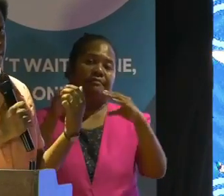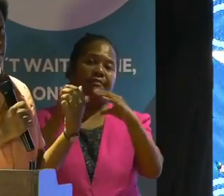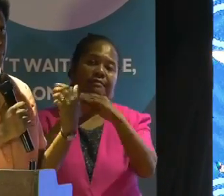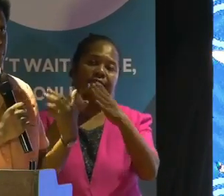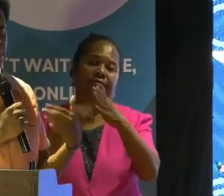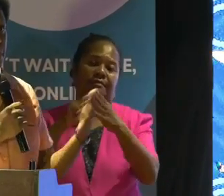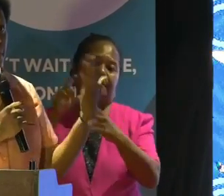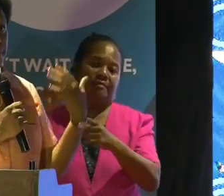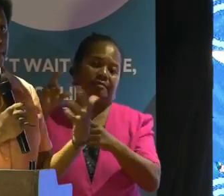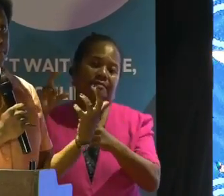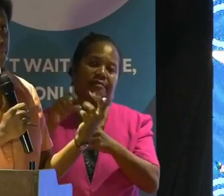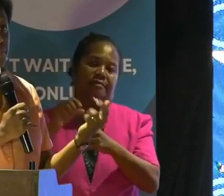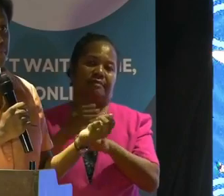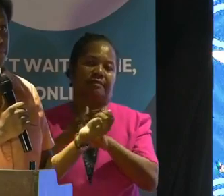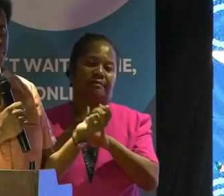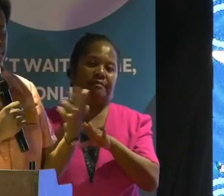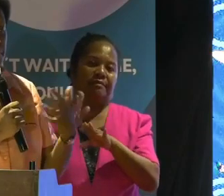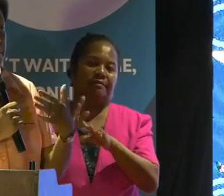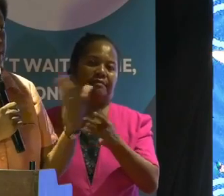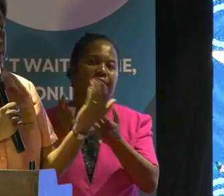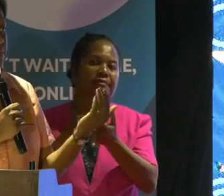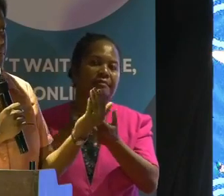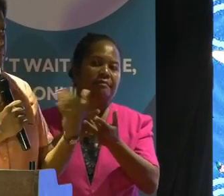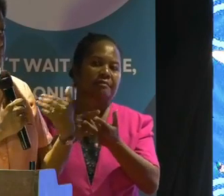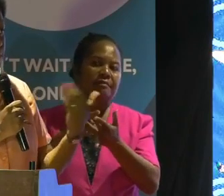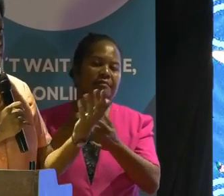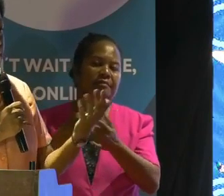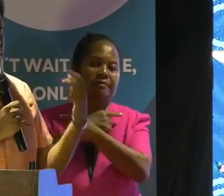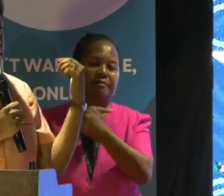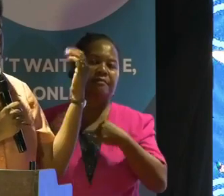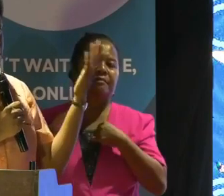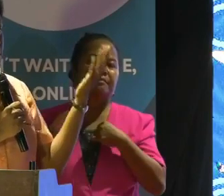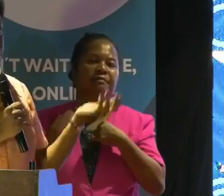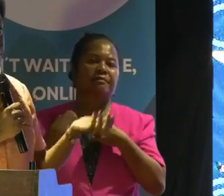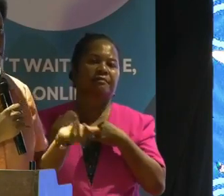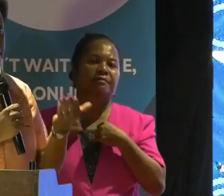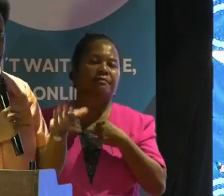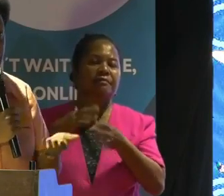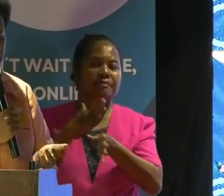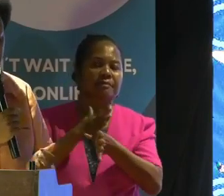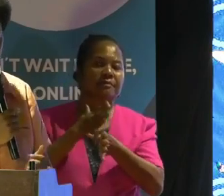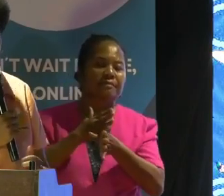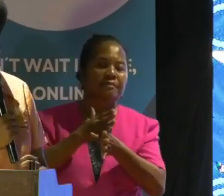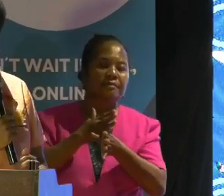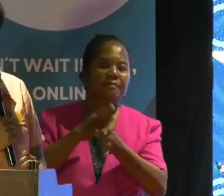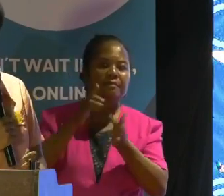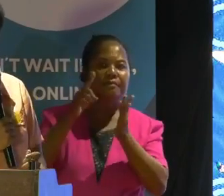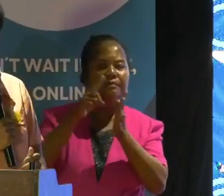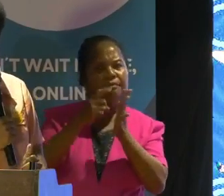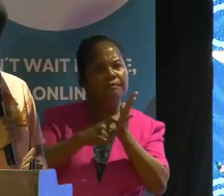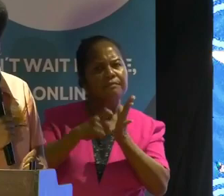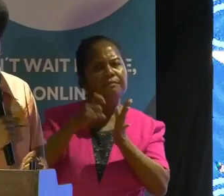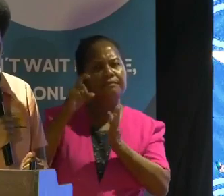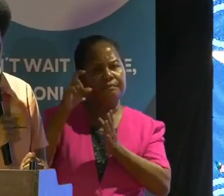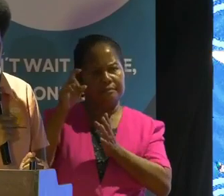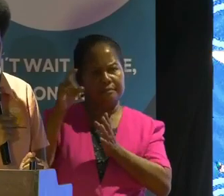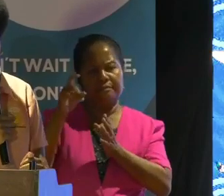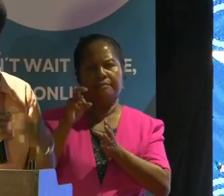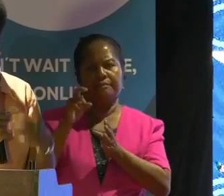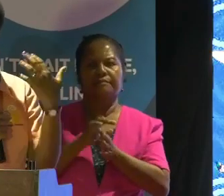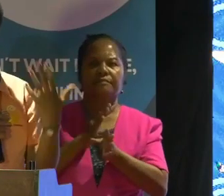accounts and the new platform sort of where people like him, Yumilo Interact One Templem would be the My IRC portal.